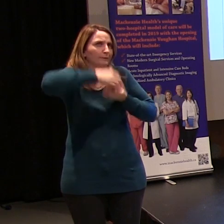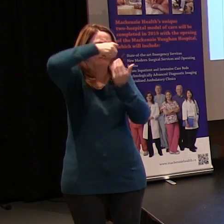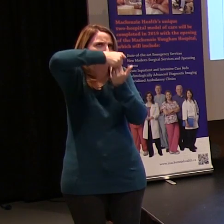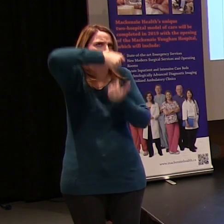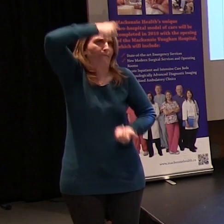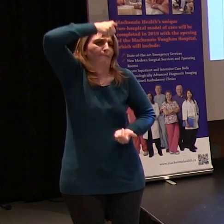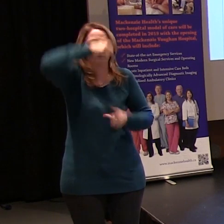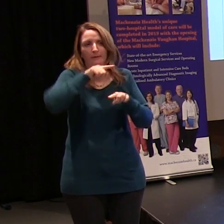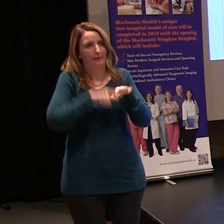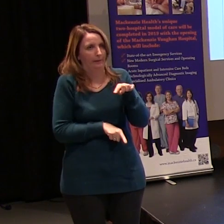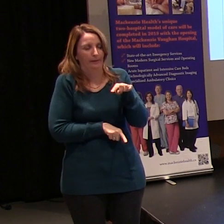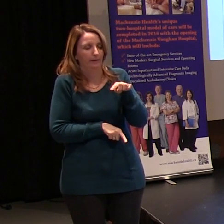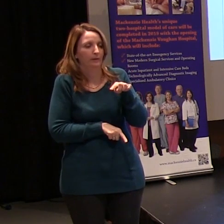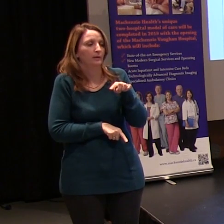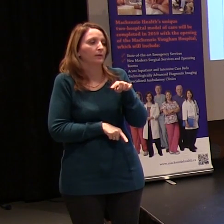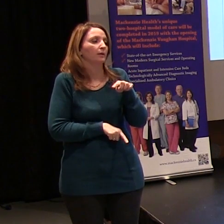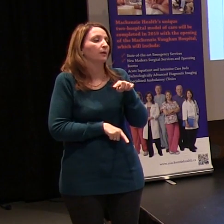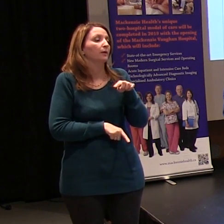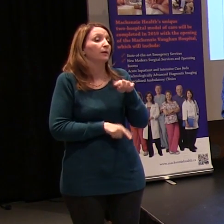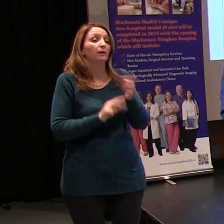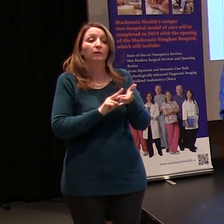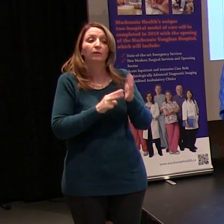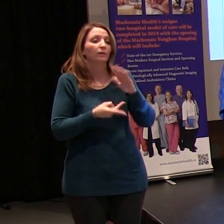separated. And really what we're talking